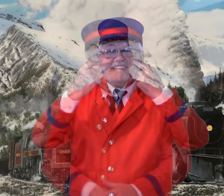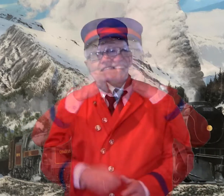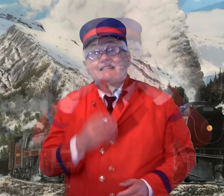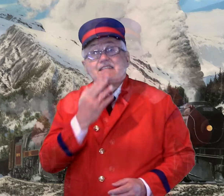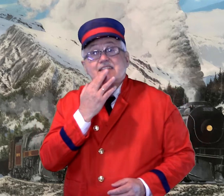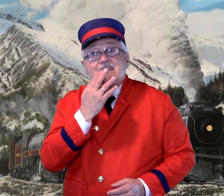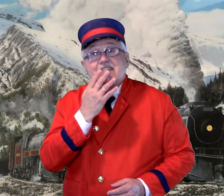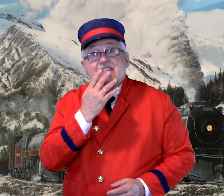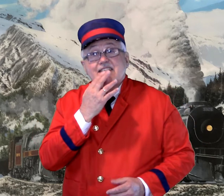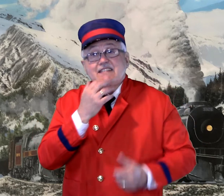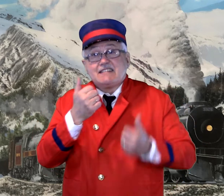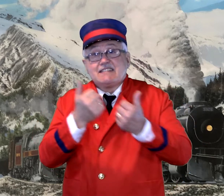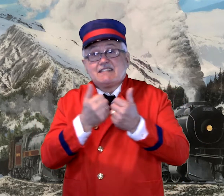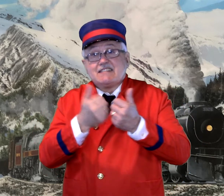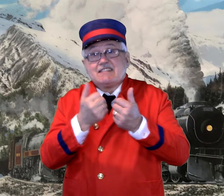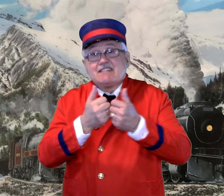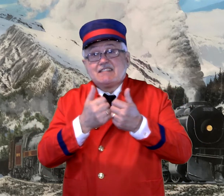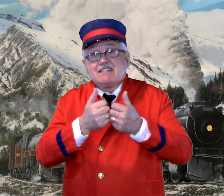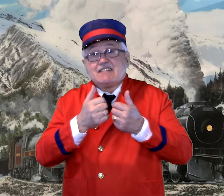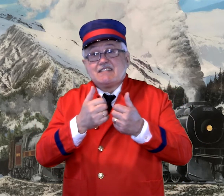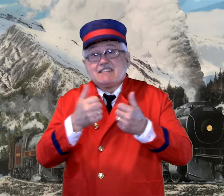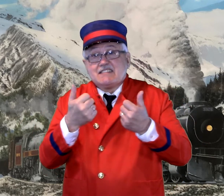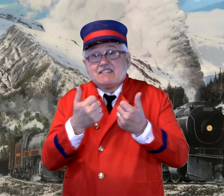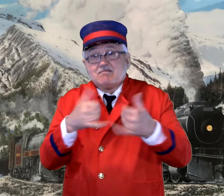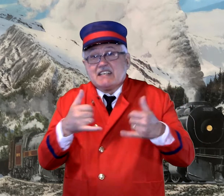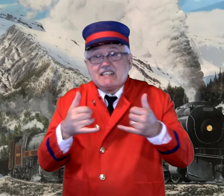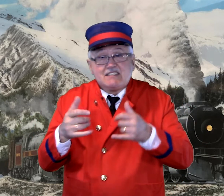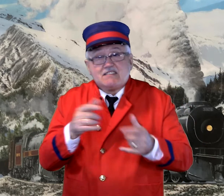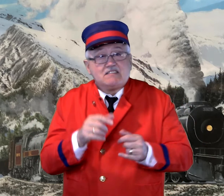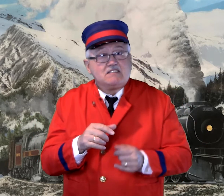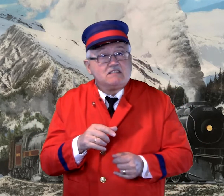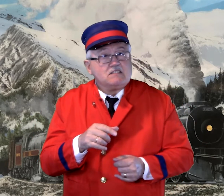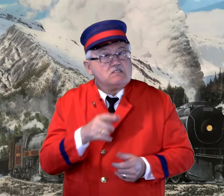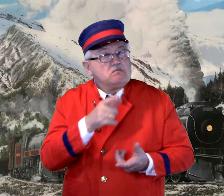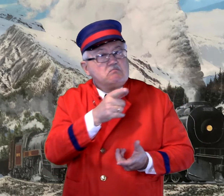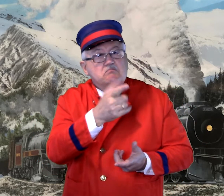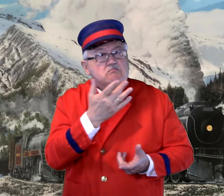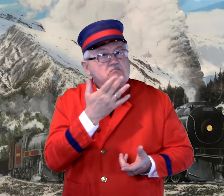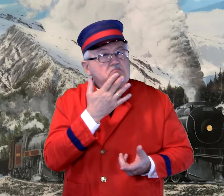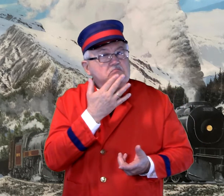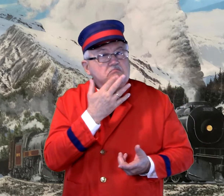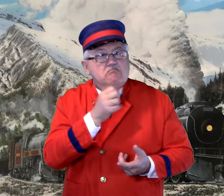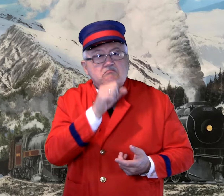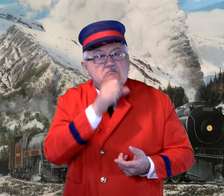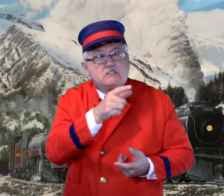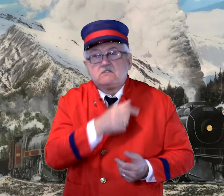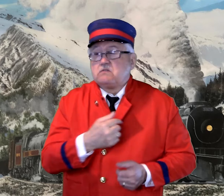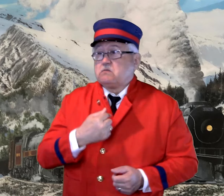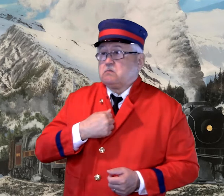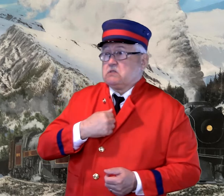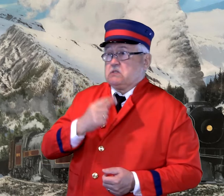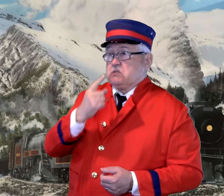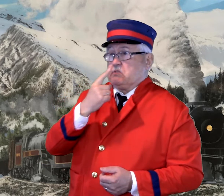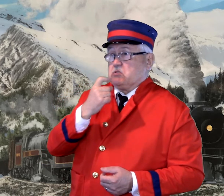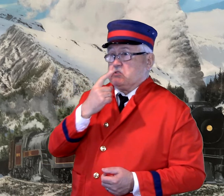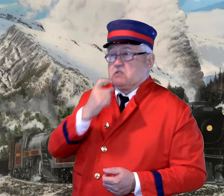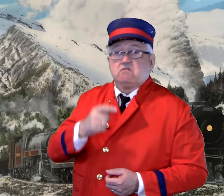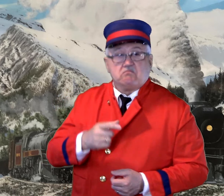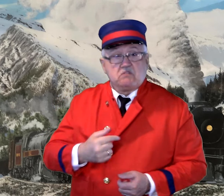with himself. Another game that children played to pass time was what they called the color game. A group of them would get together and